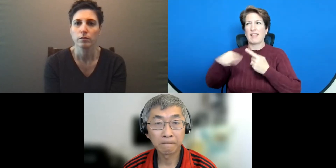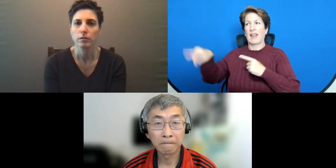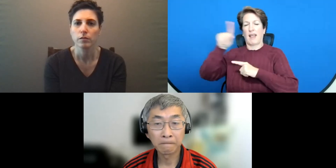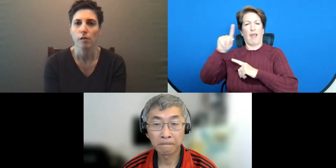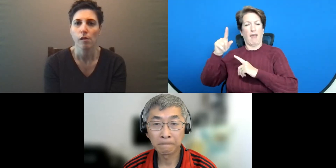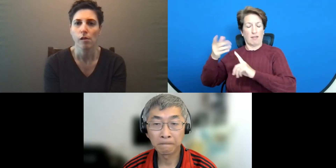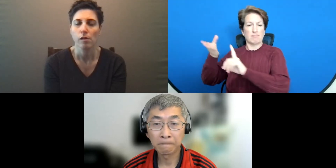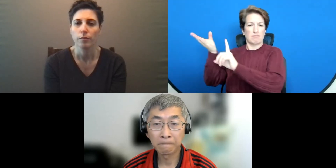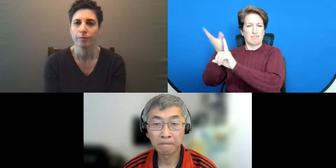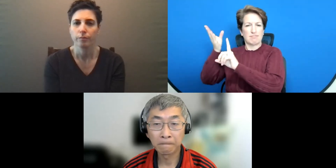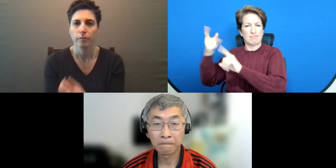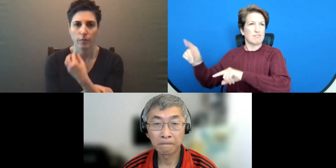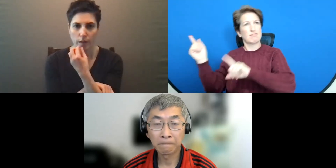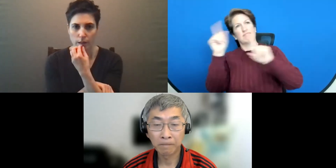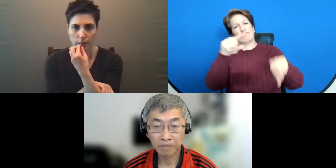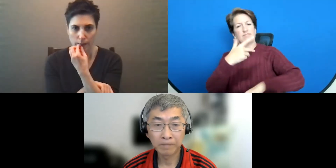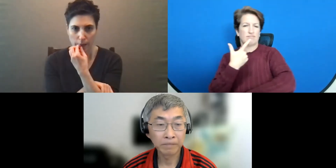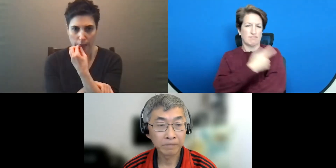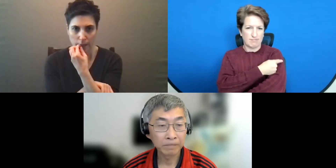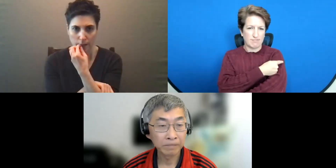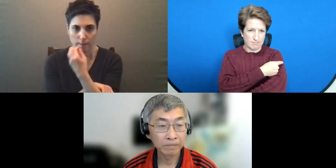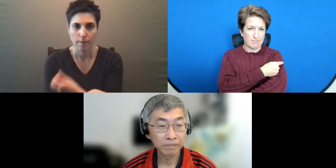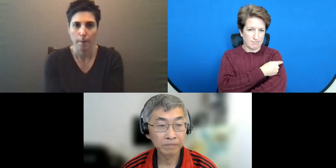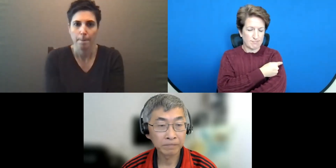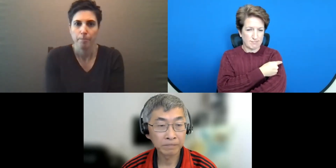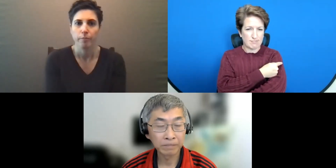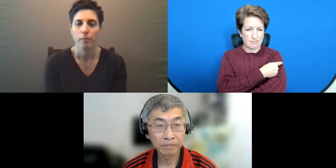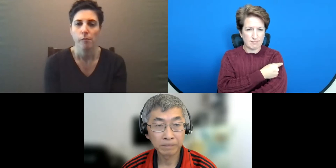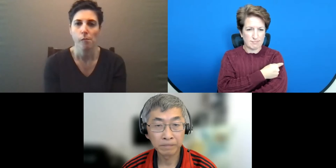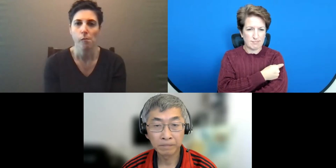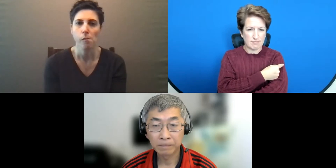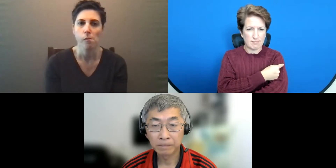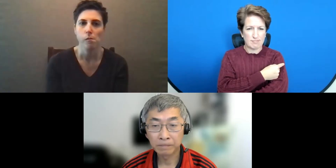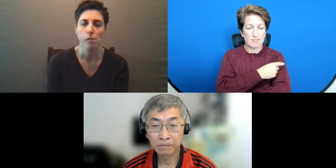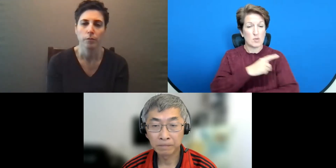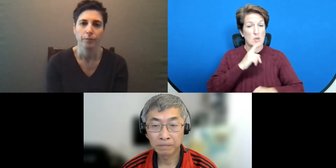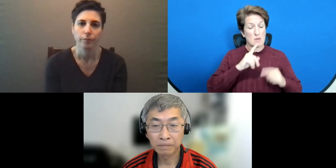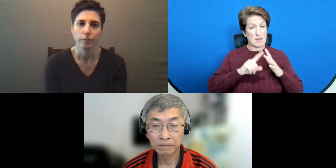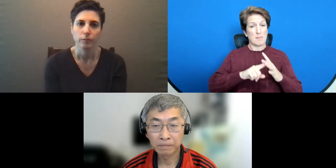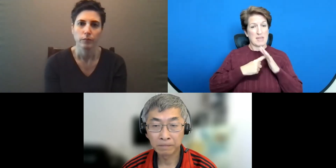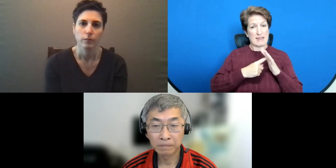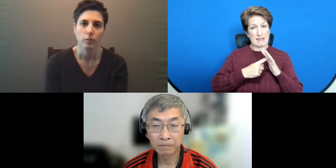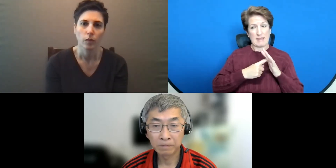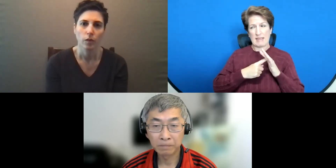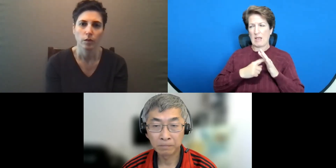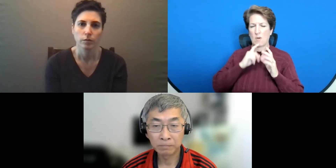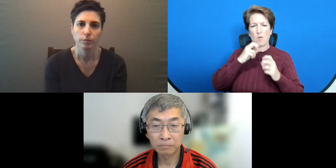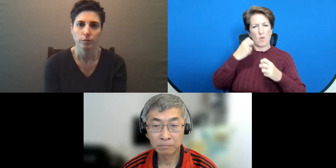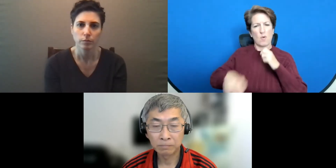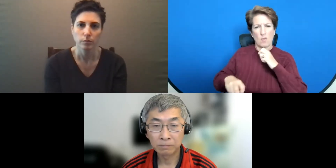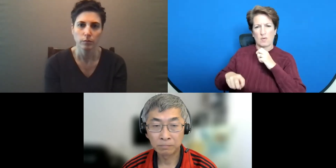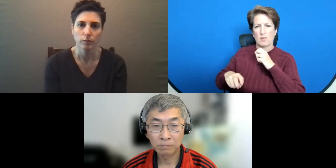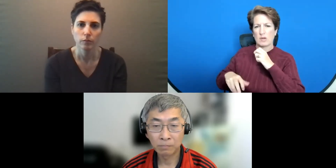community that they should take the vaccination. So at the beginning, it was very difficult. So just like